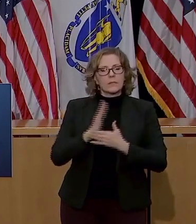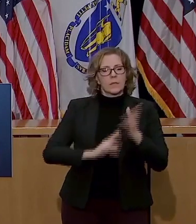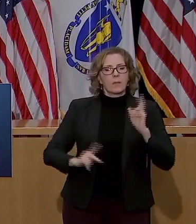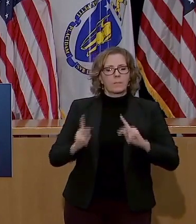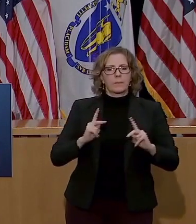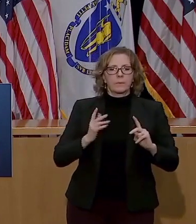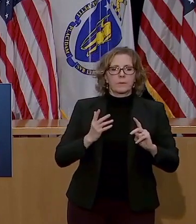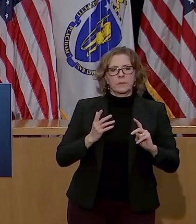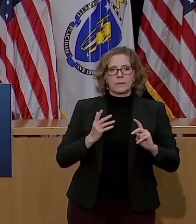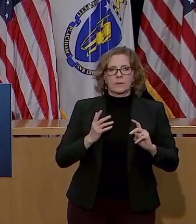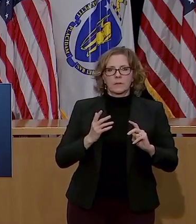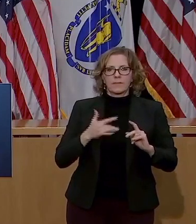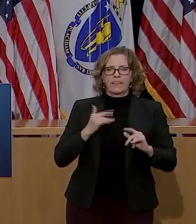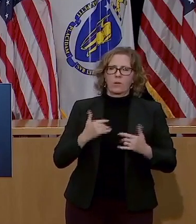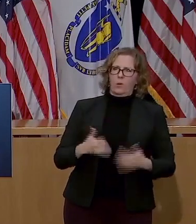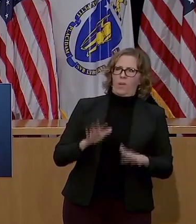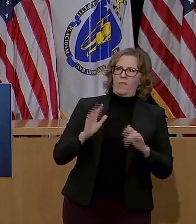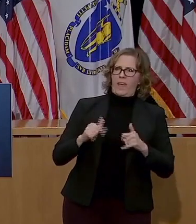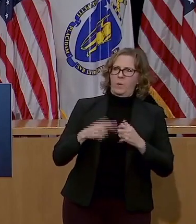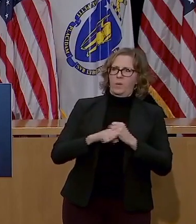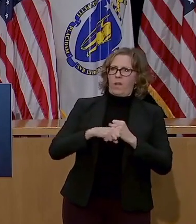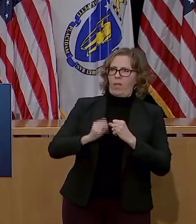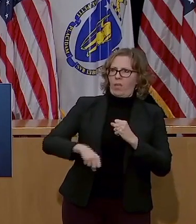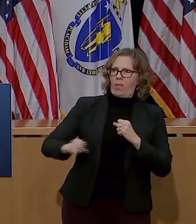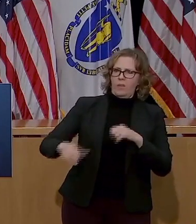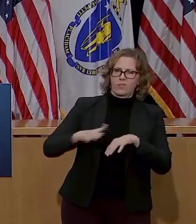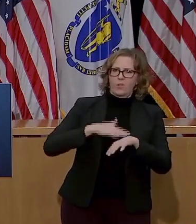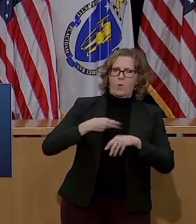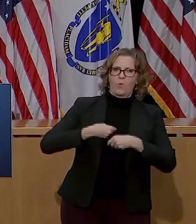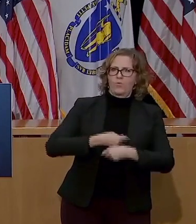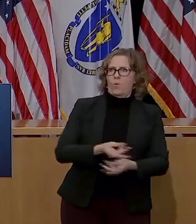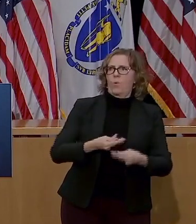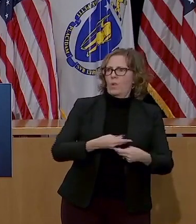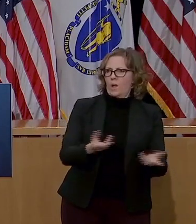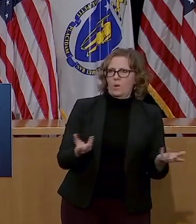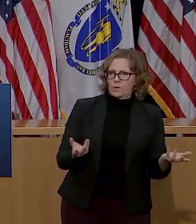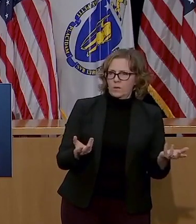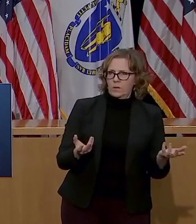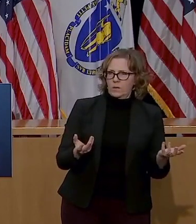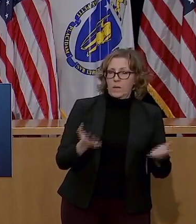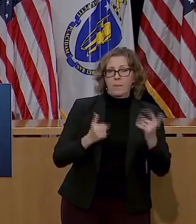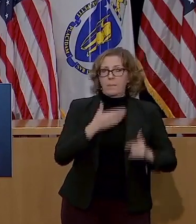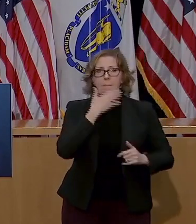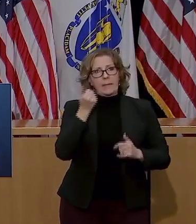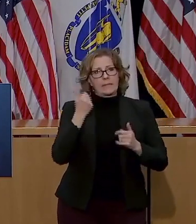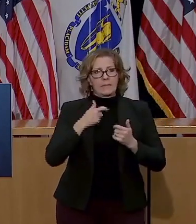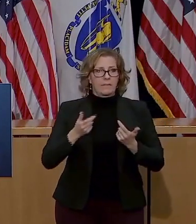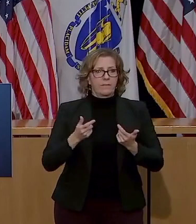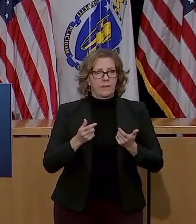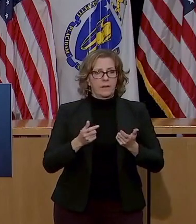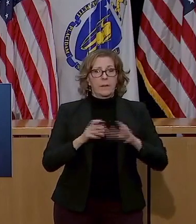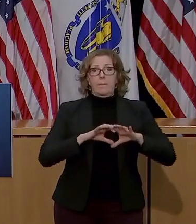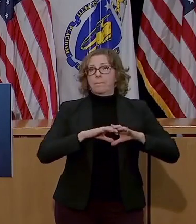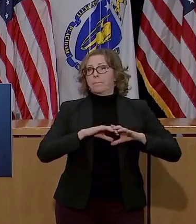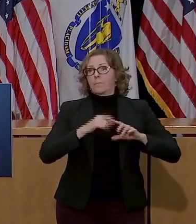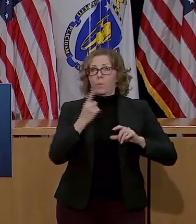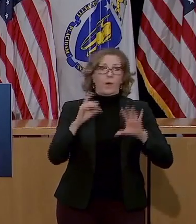slower rollout and a slower ramp up than you would see where you just took big groups by age and said